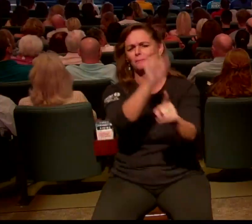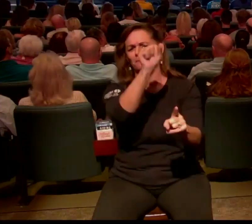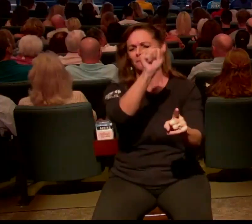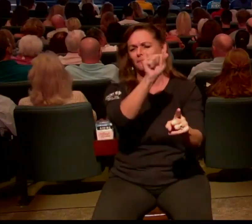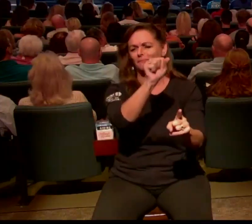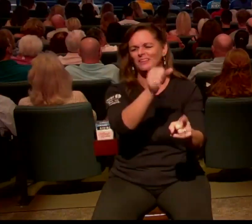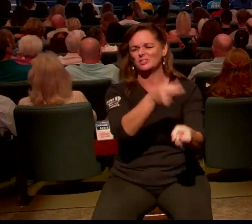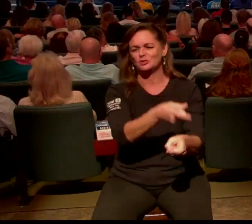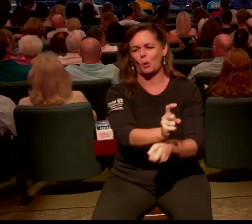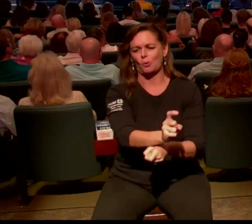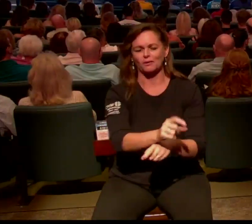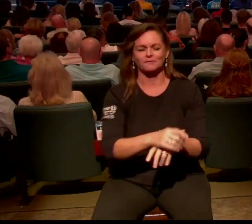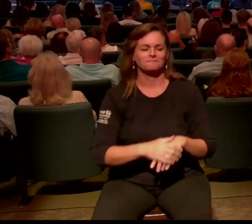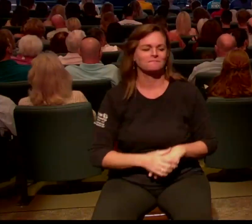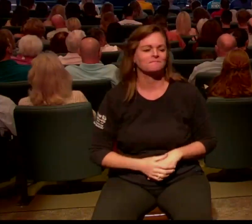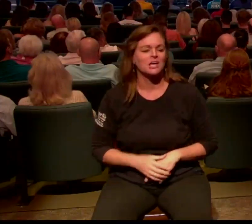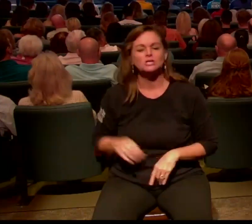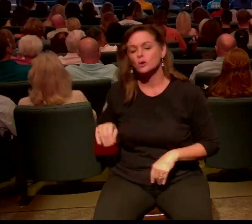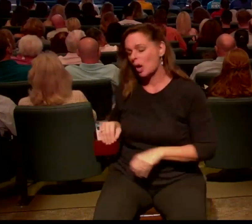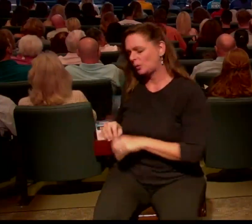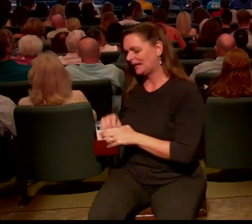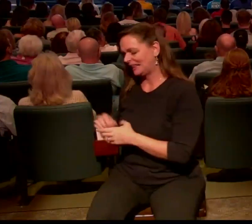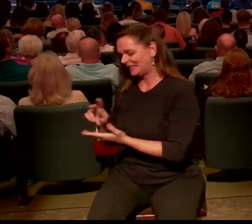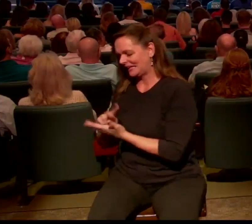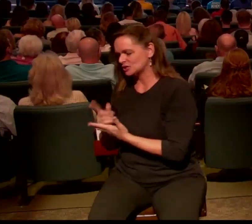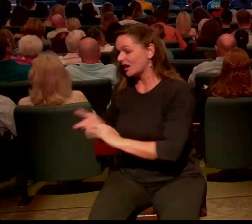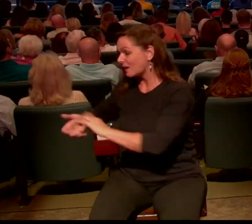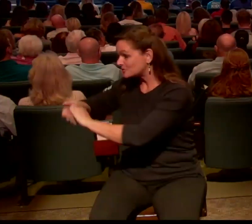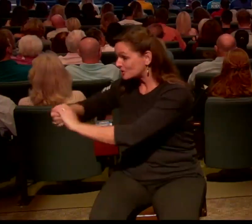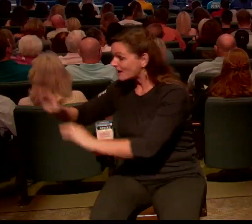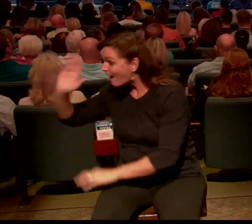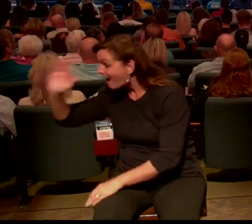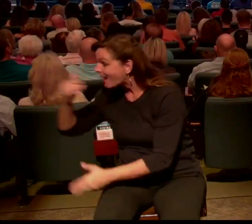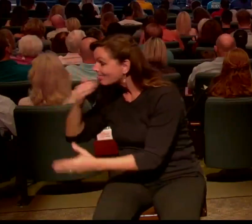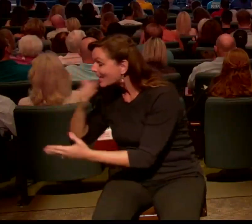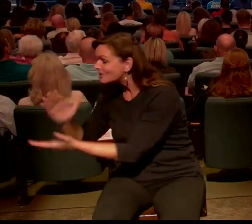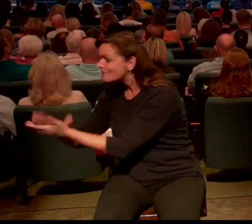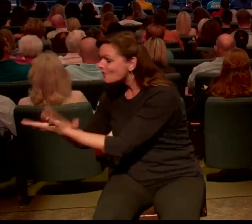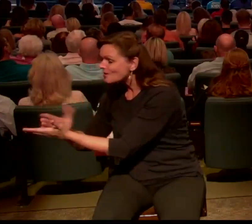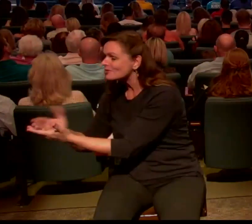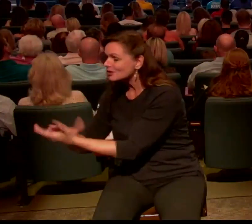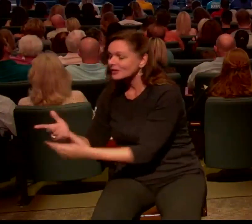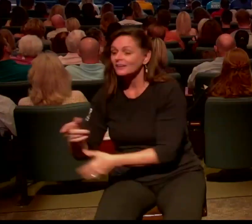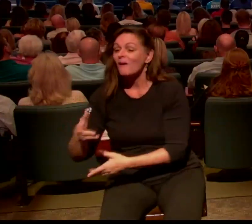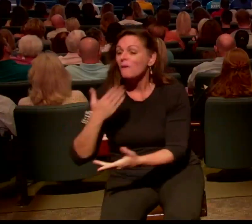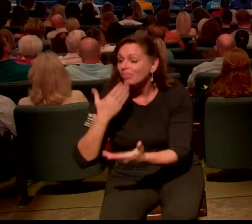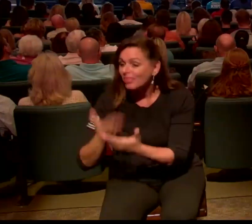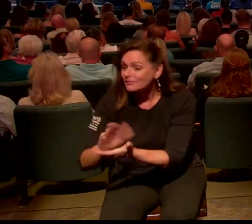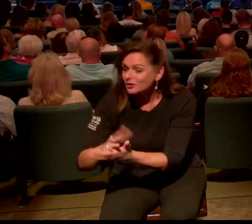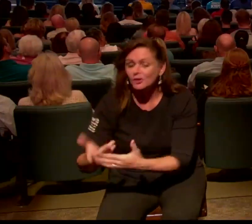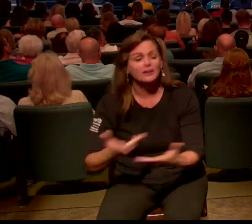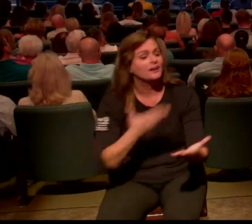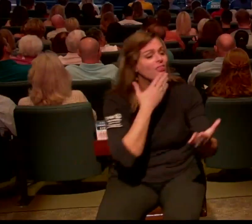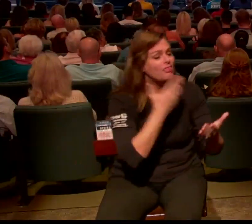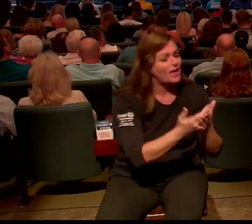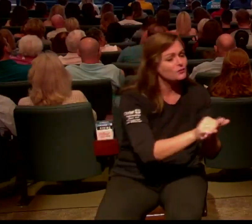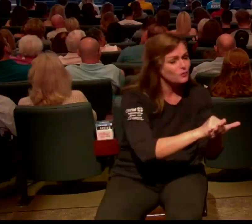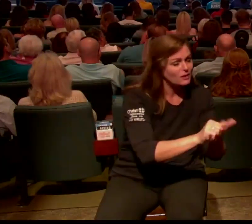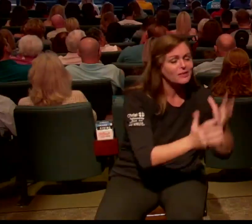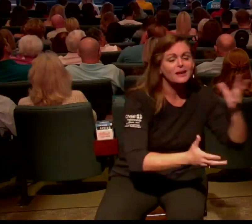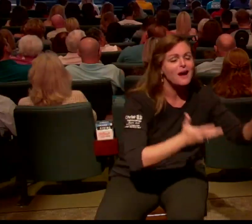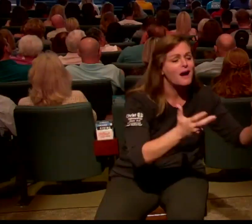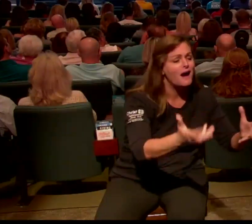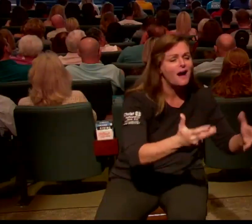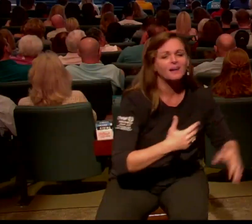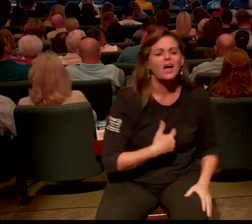And I always stop in the kitchen and shake hands and thank them for what they do and tell them I hope I get to enjoy one of their